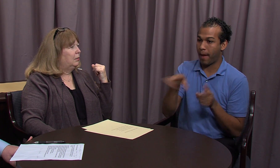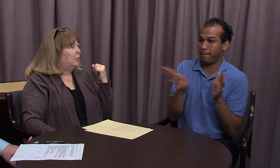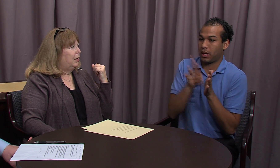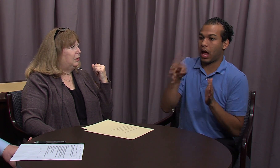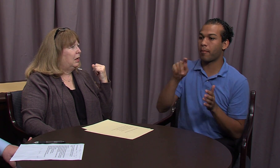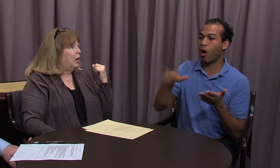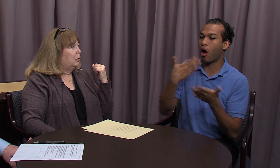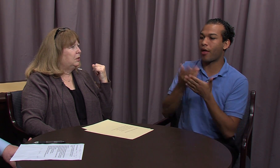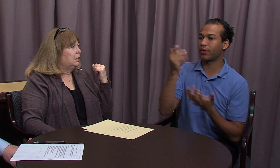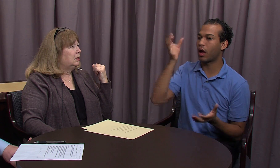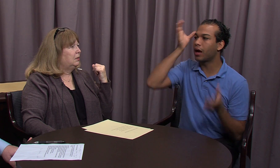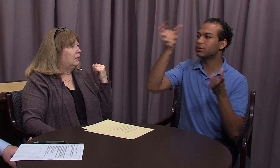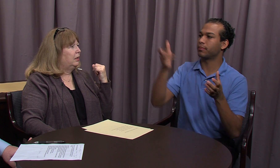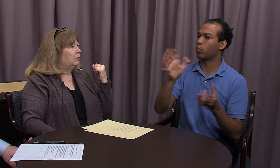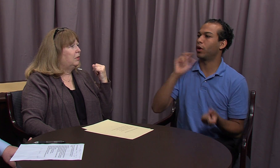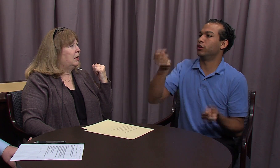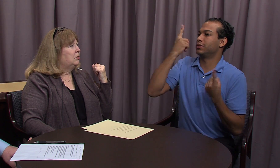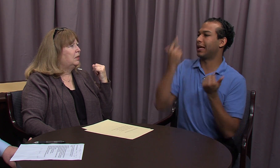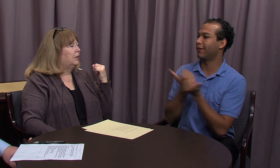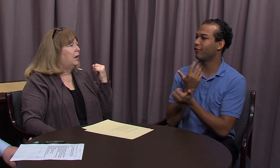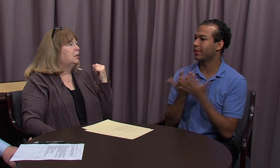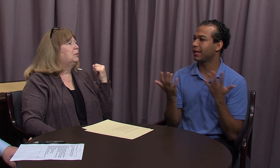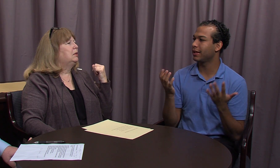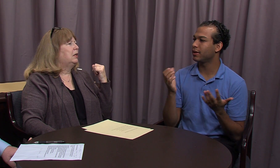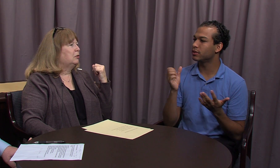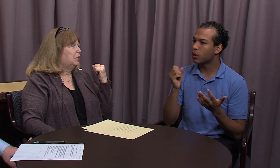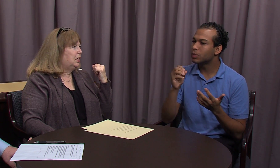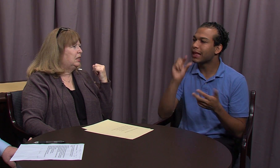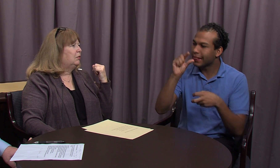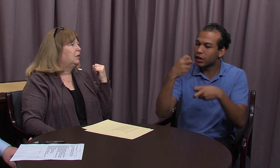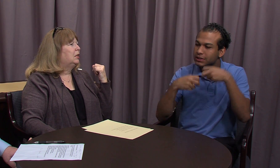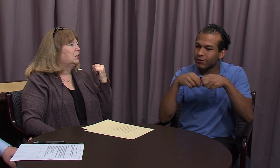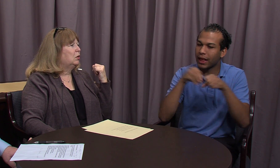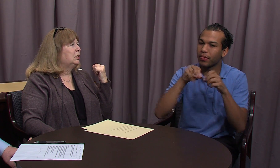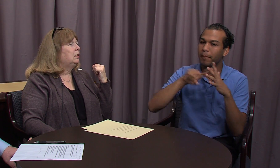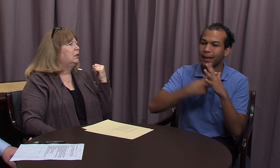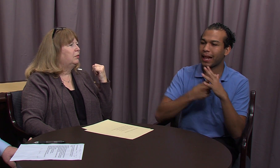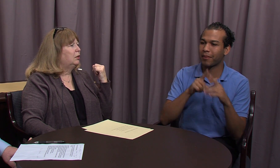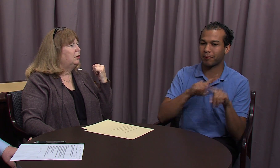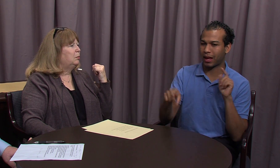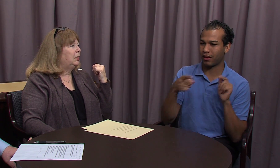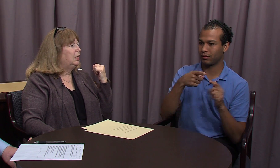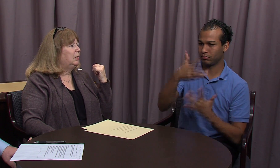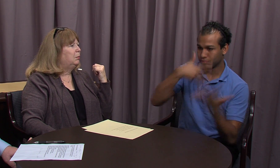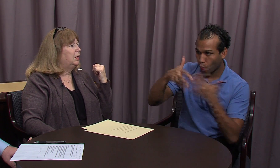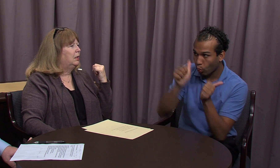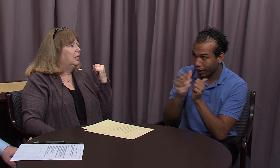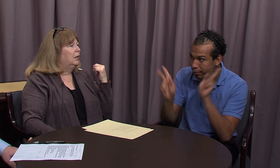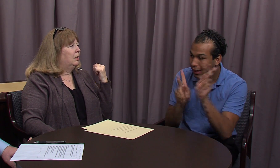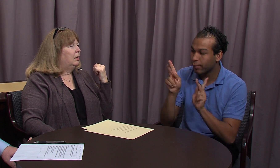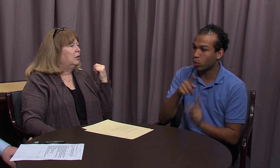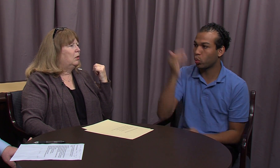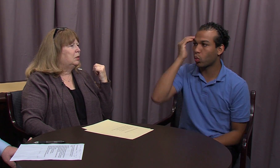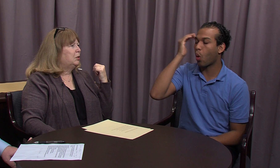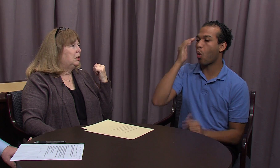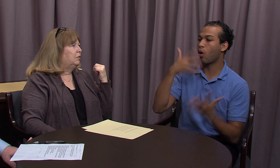have awkwardness, and then later on they understand the concept and they understand everything. So it's a little difficult in the beginning, but especially if they